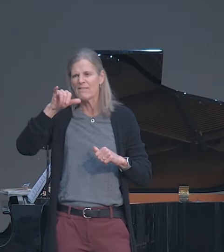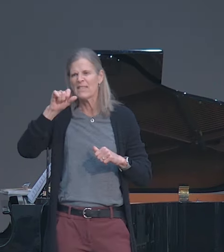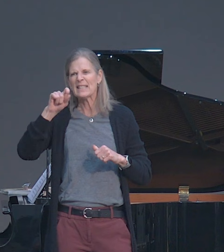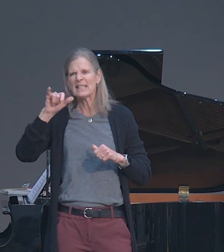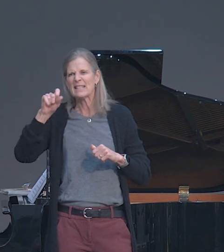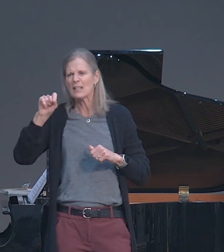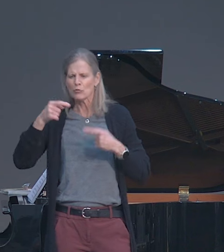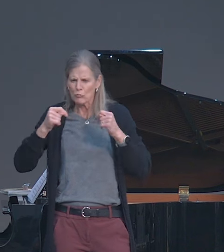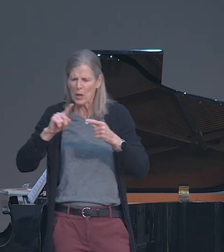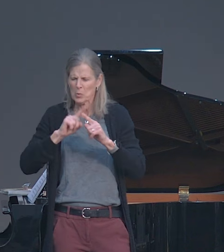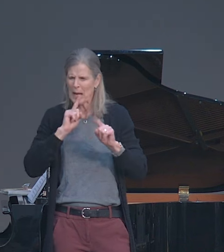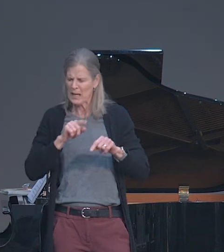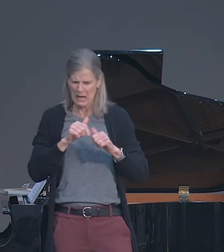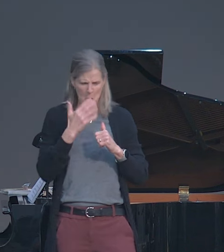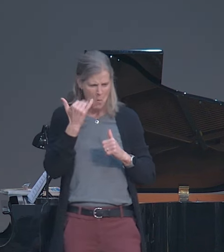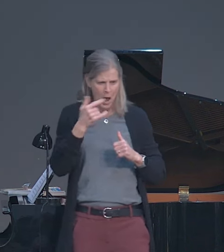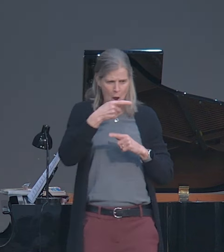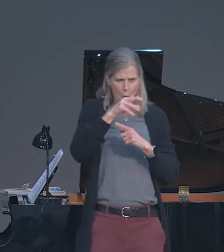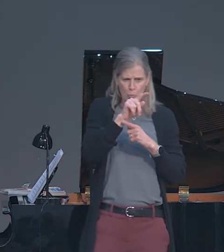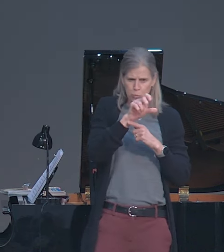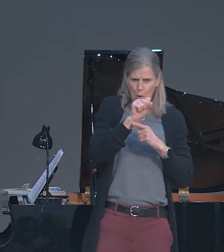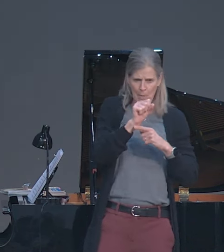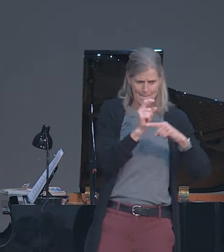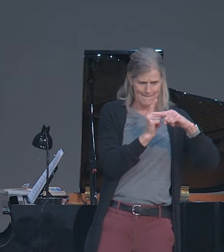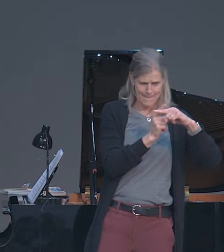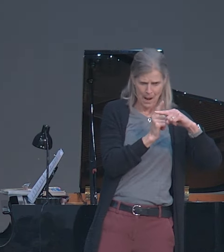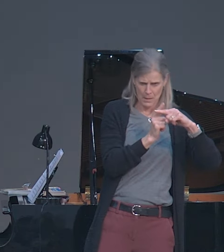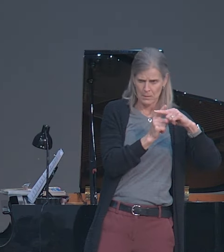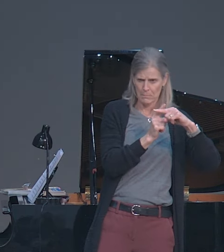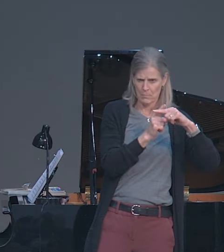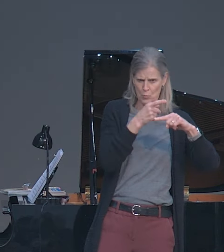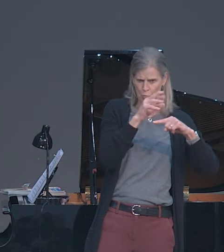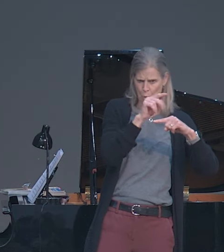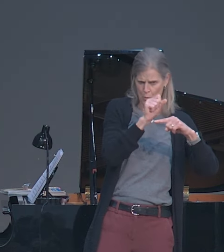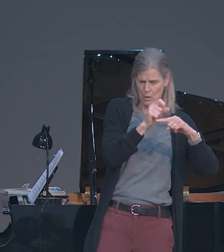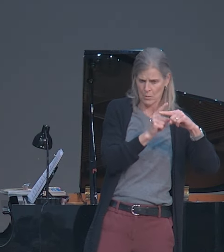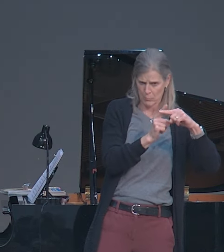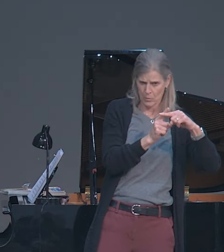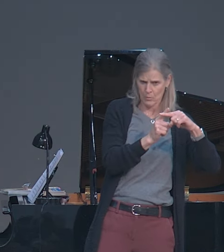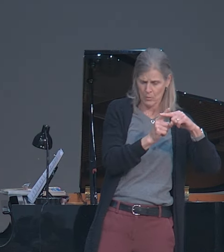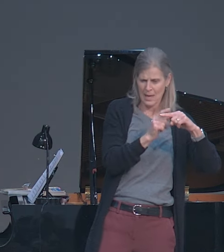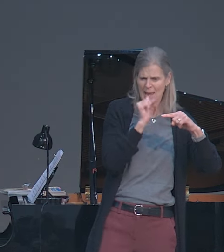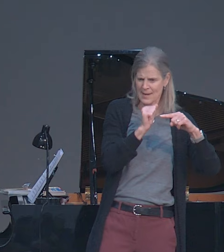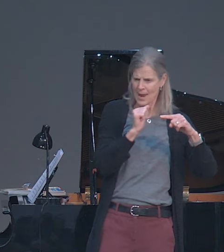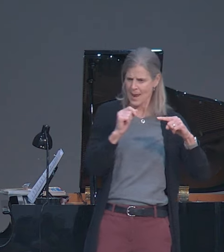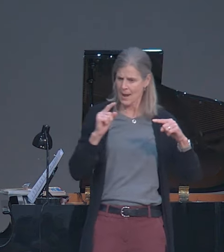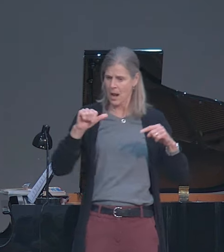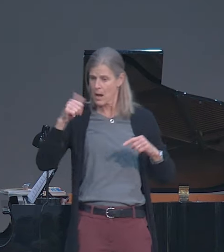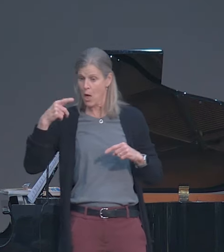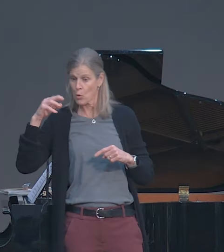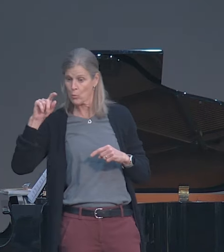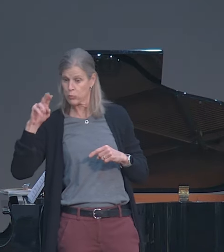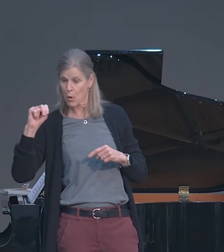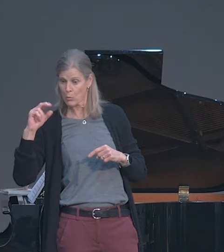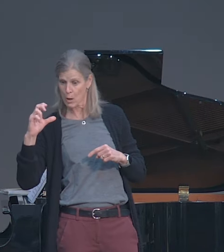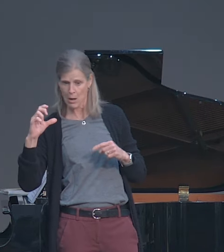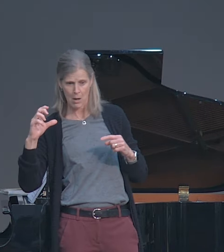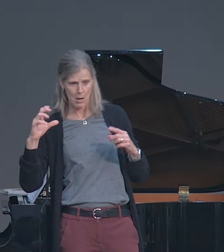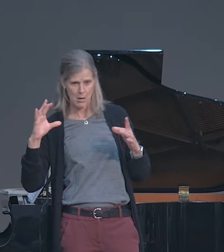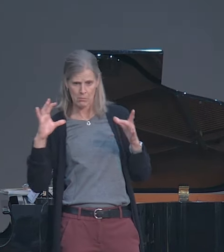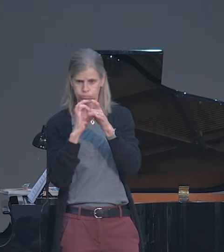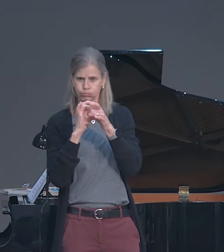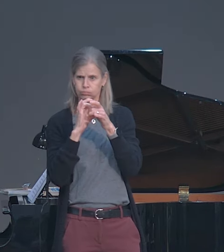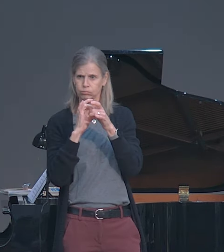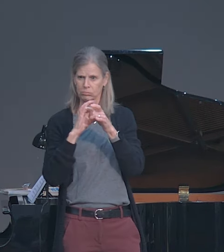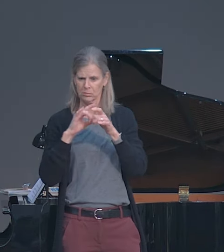Why are positively charged protons able to get close together and